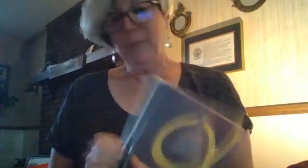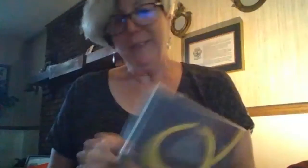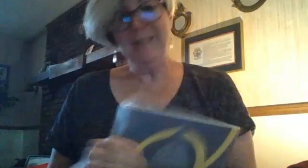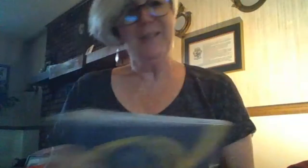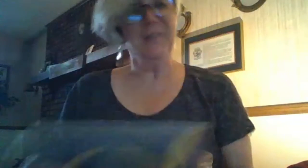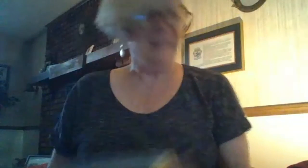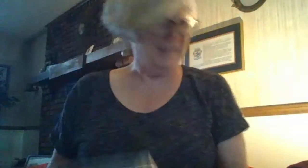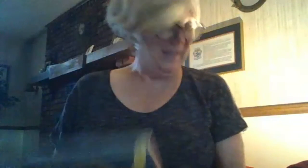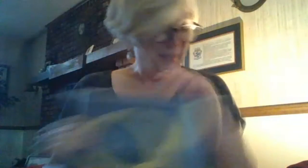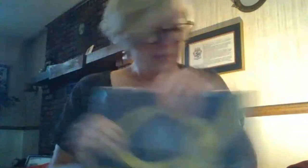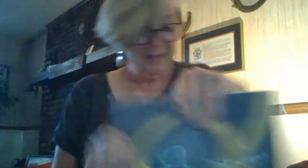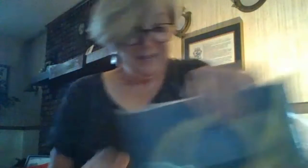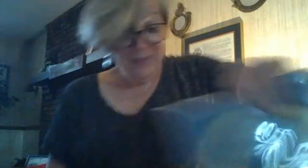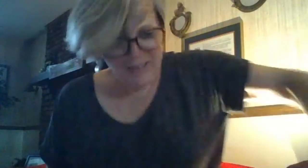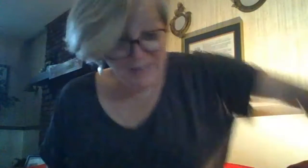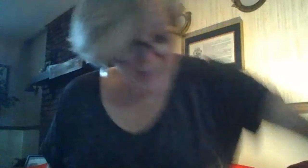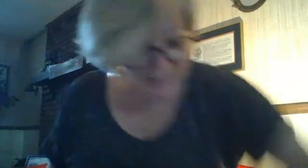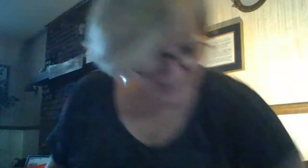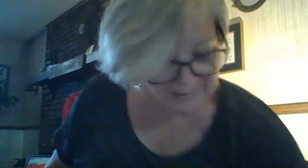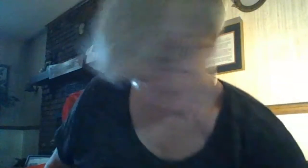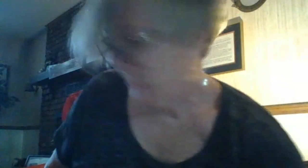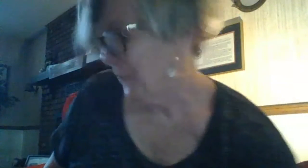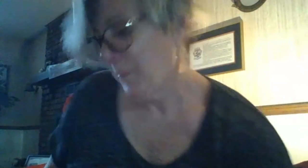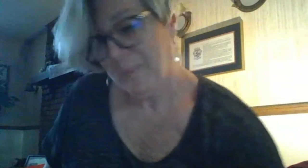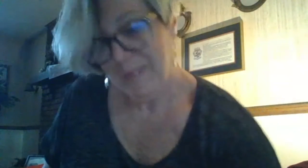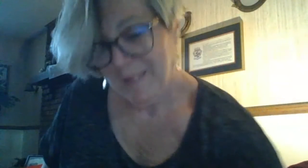he wanted to see. So that's the end.